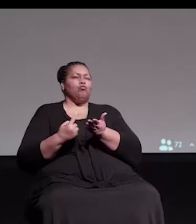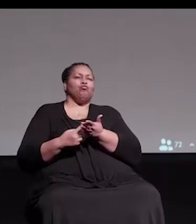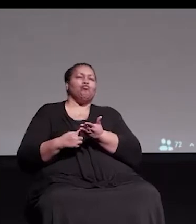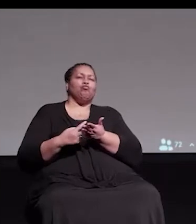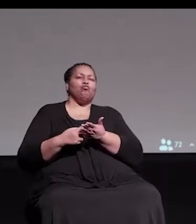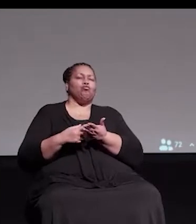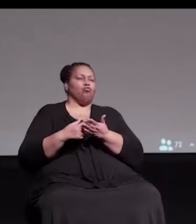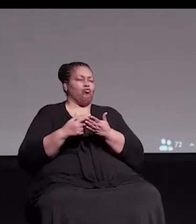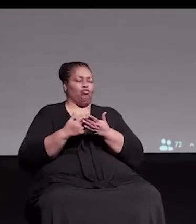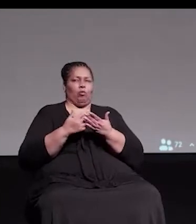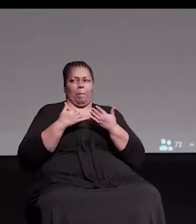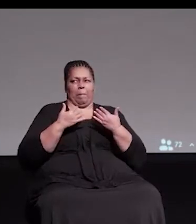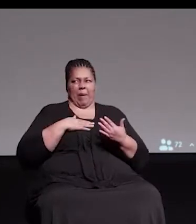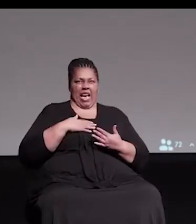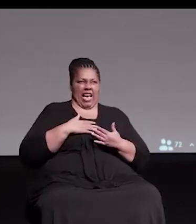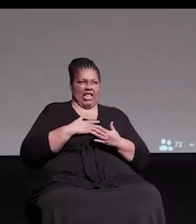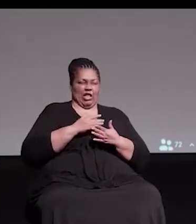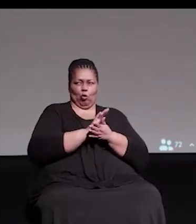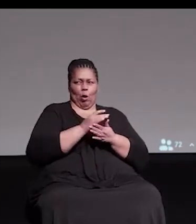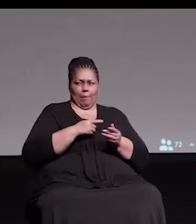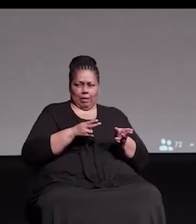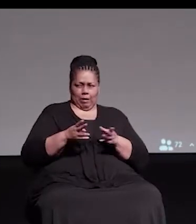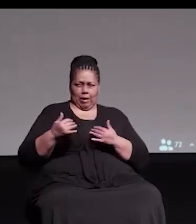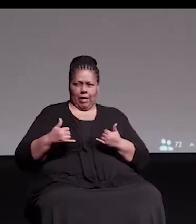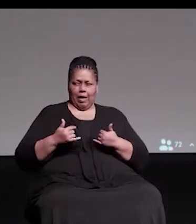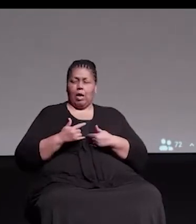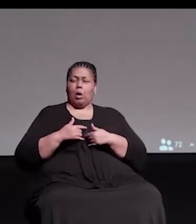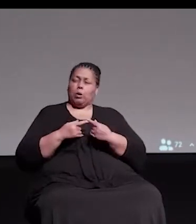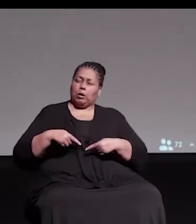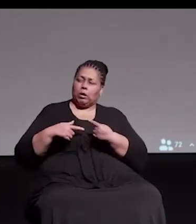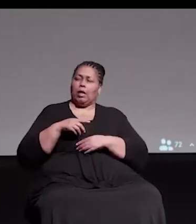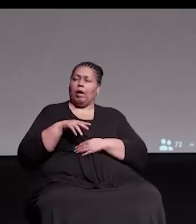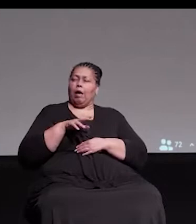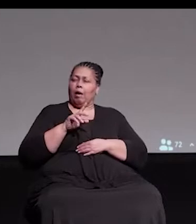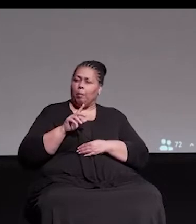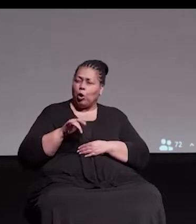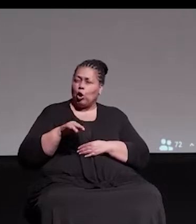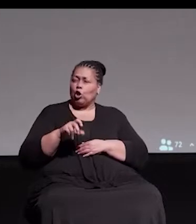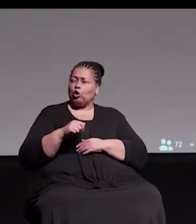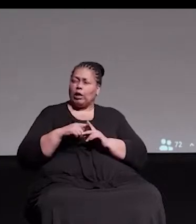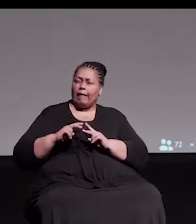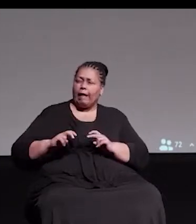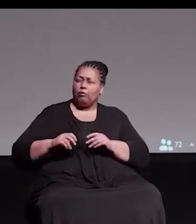the show I'm editing now, and talking about the pearls and all this analogy of the pearls you find, and that's especially true